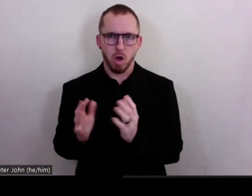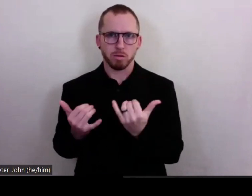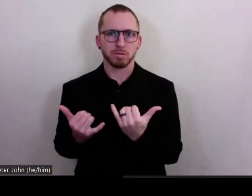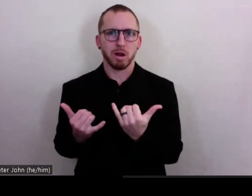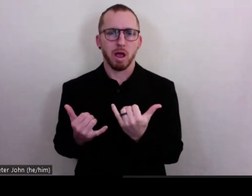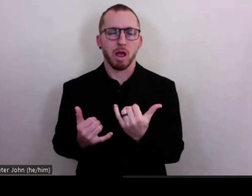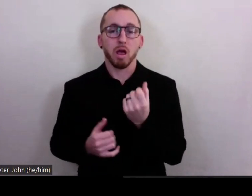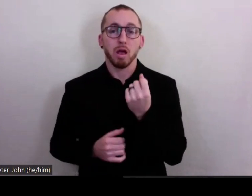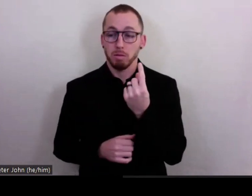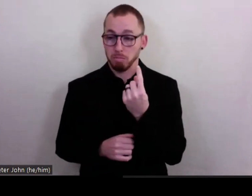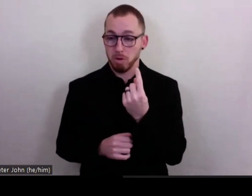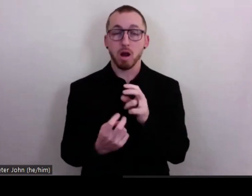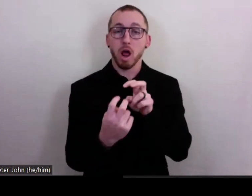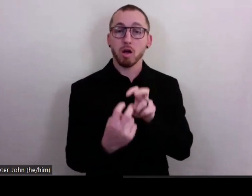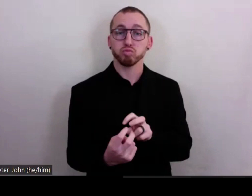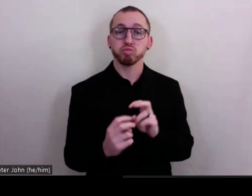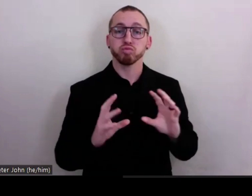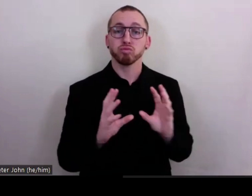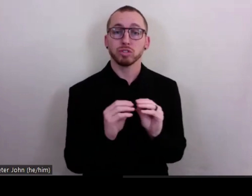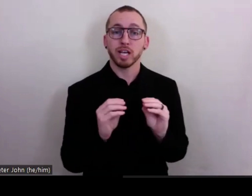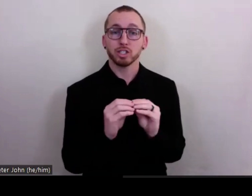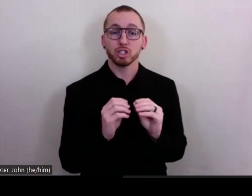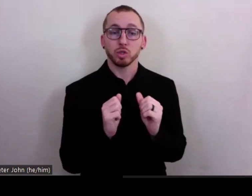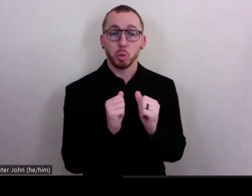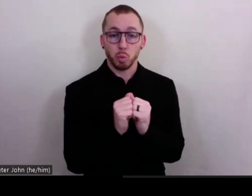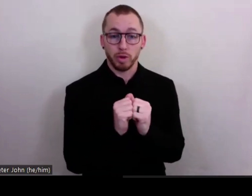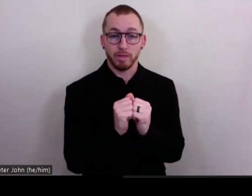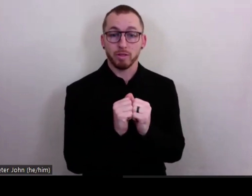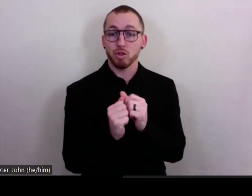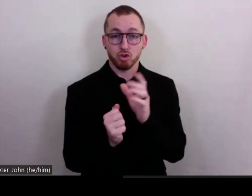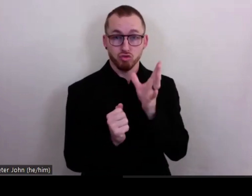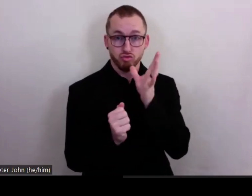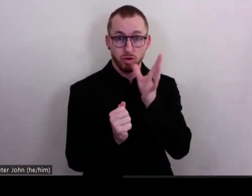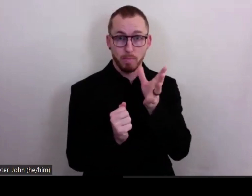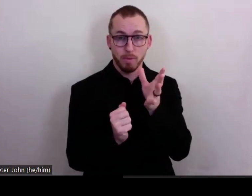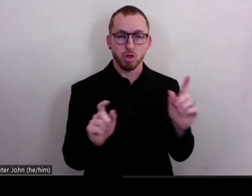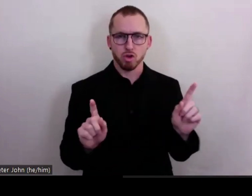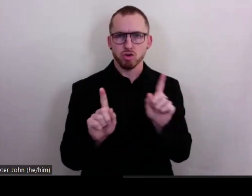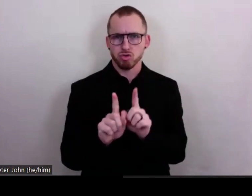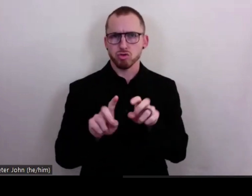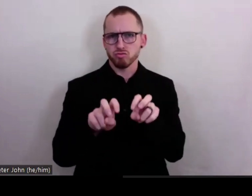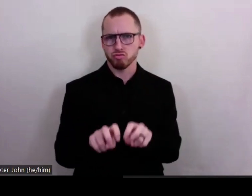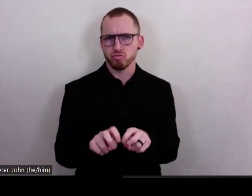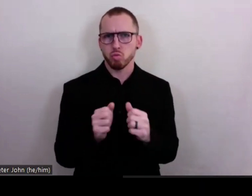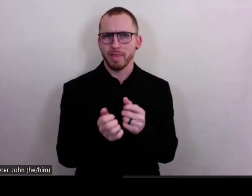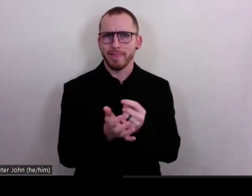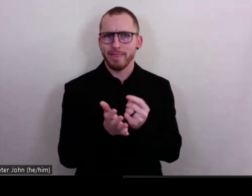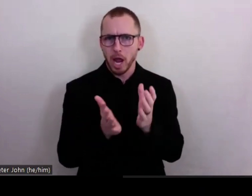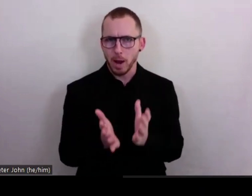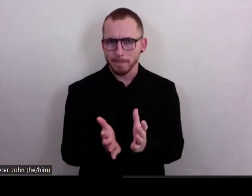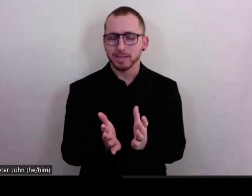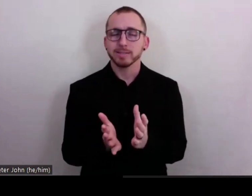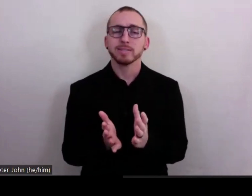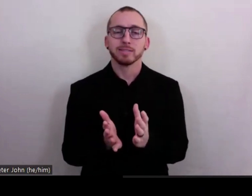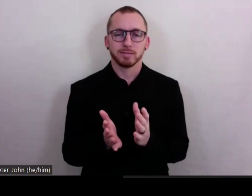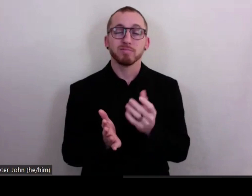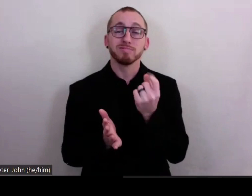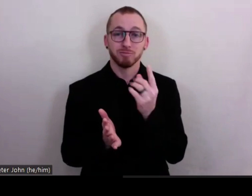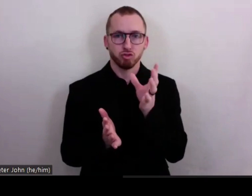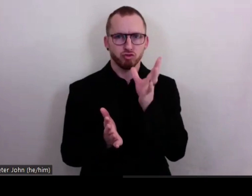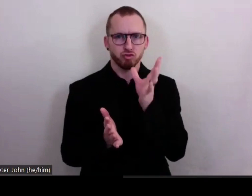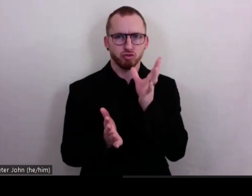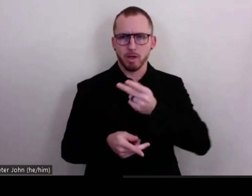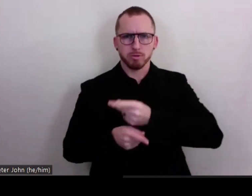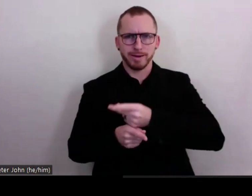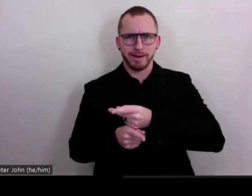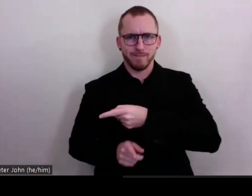in session with her grandmother, who was her caretaker, she made a movement as we were talking about it